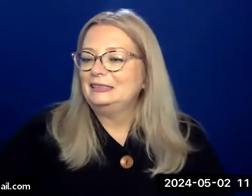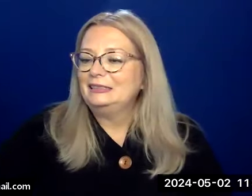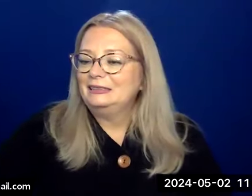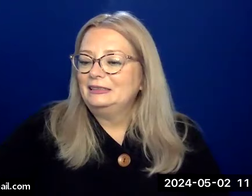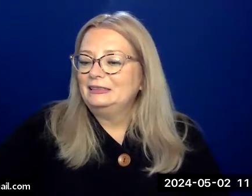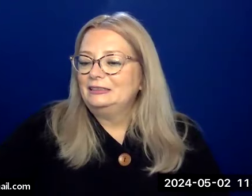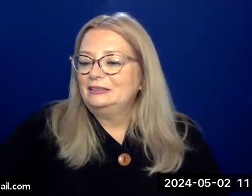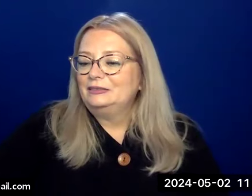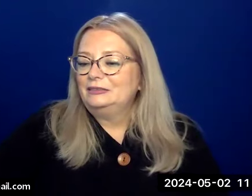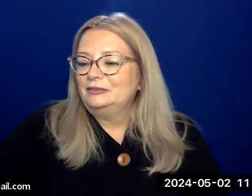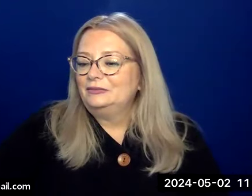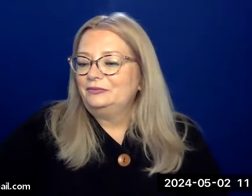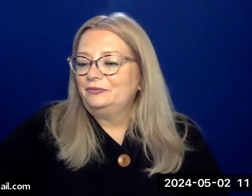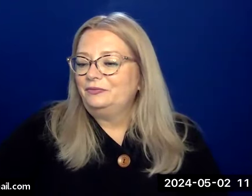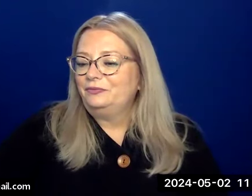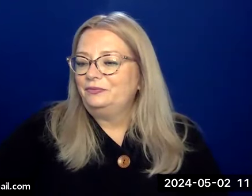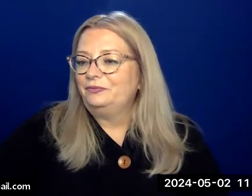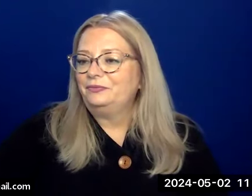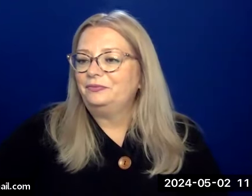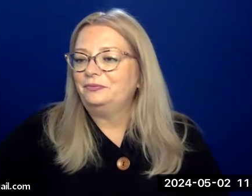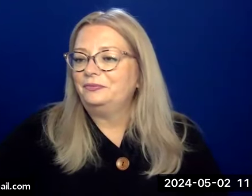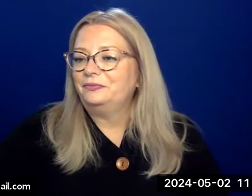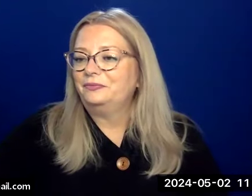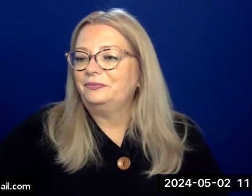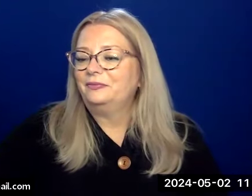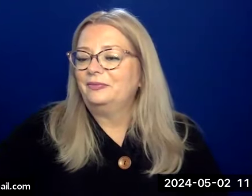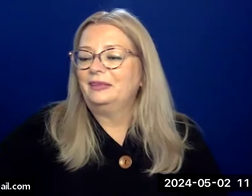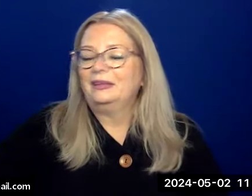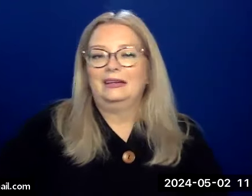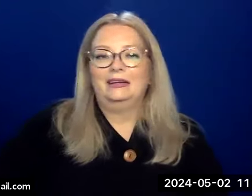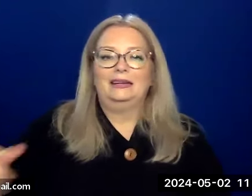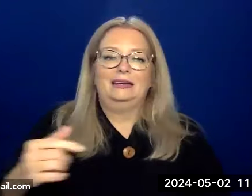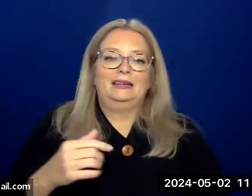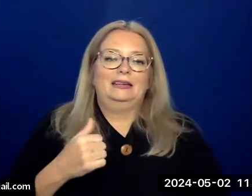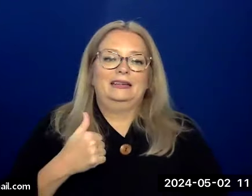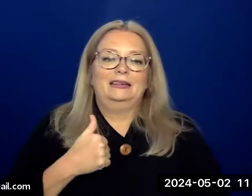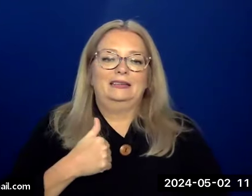mute myself and hit the wrong button. Sorry. I'm working on my small